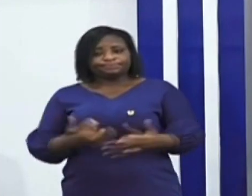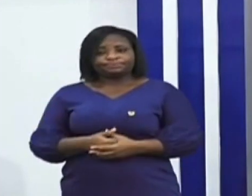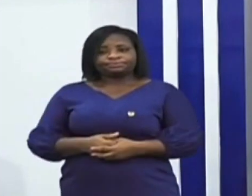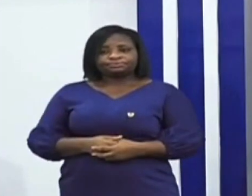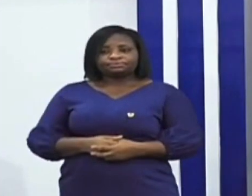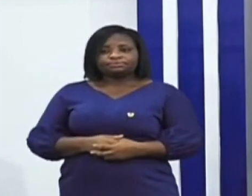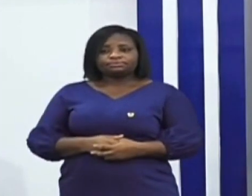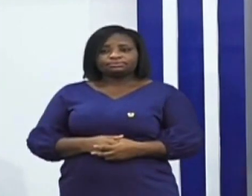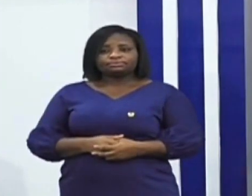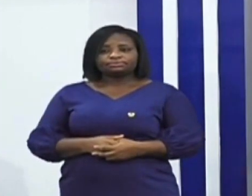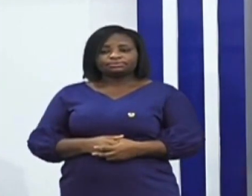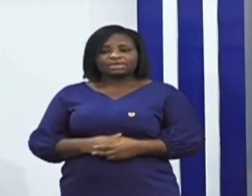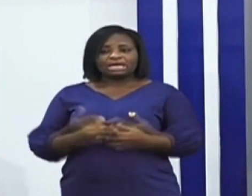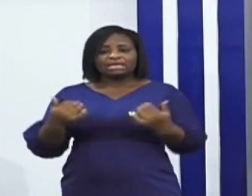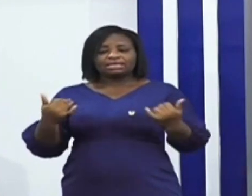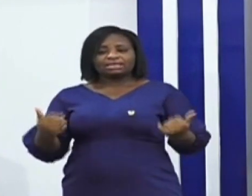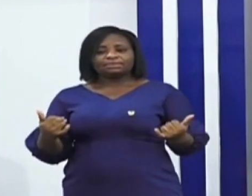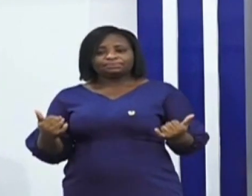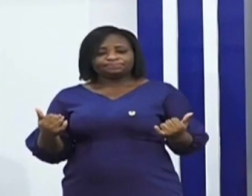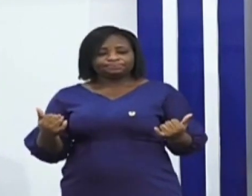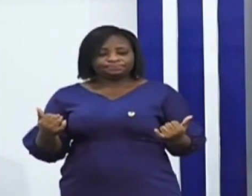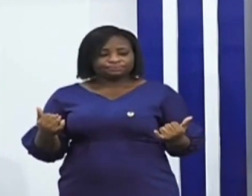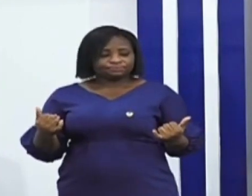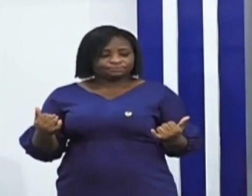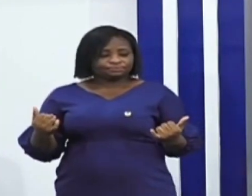So I've given a criteria for...